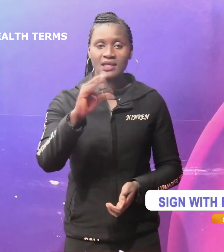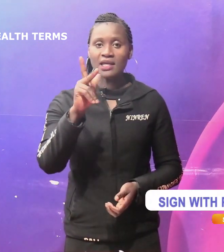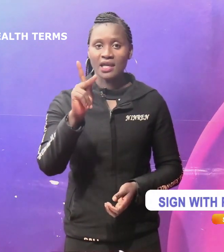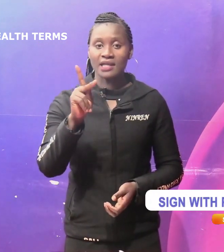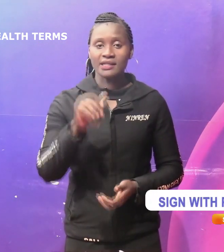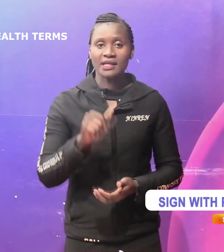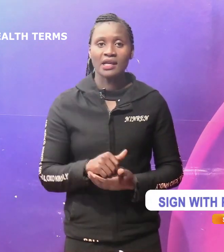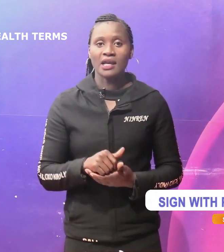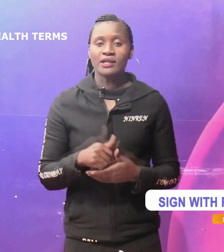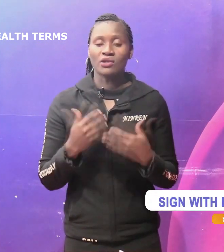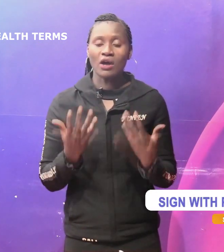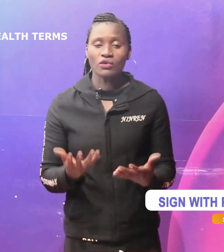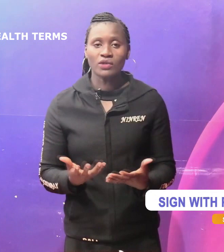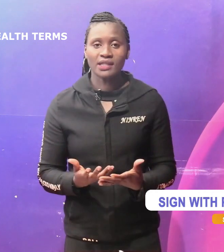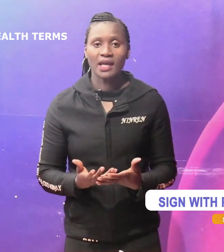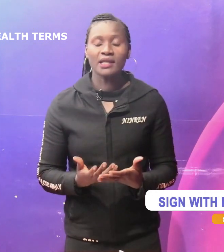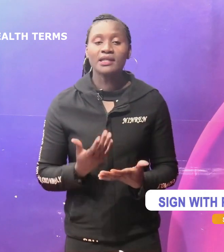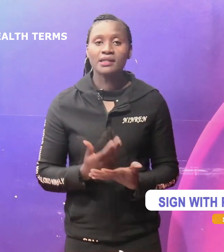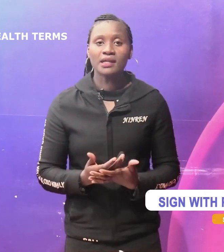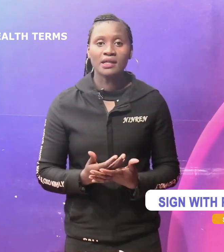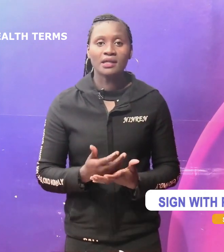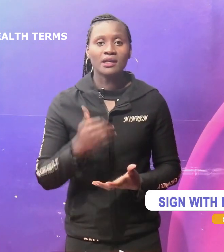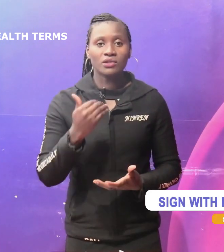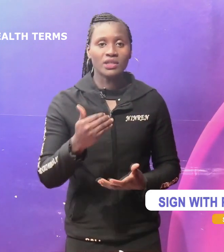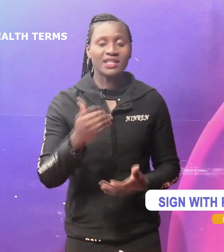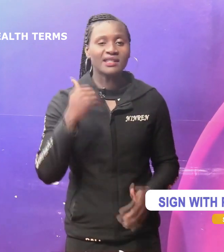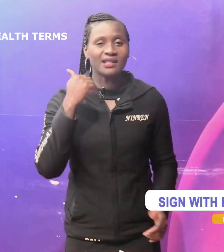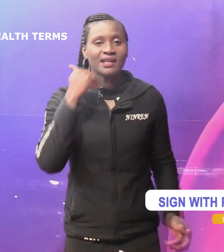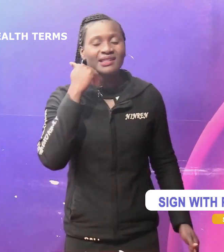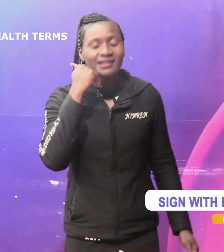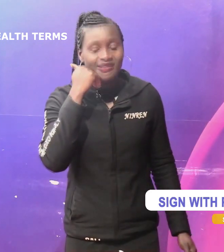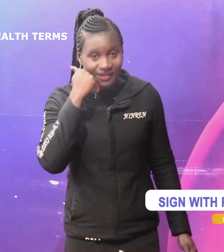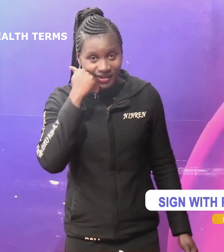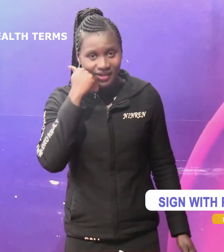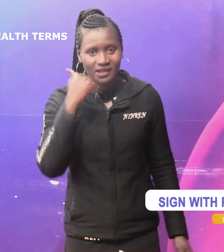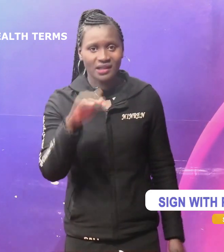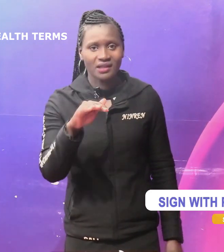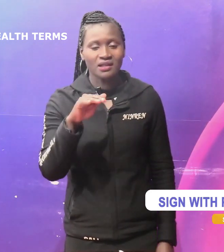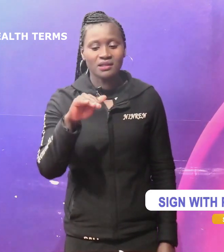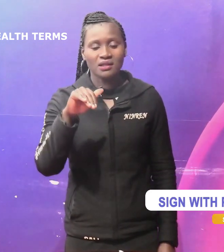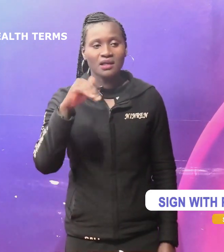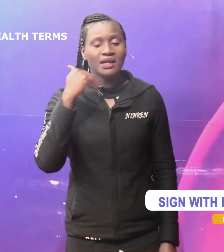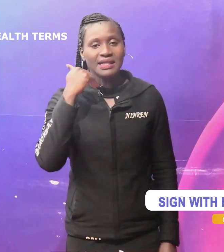S-I-C-K, sick. So how do we sign sick? So this is the sign sick, like this.